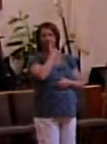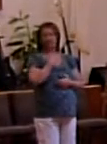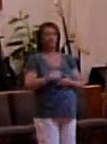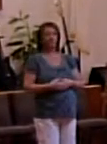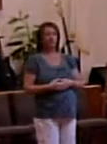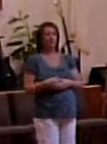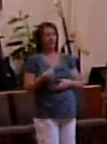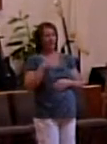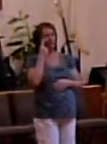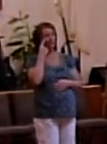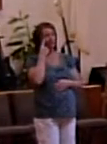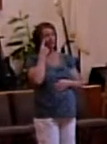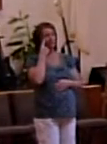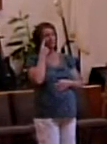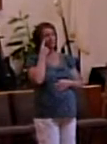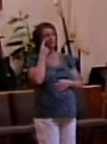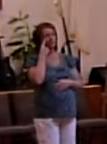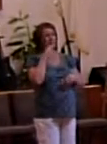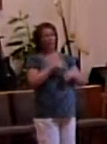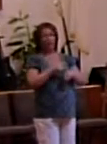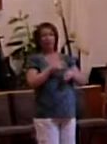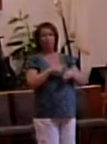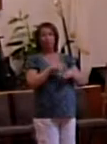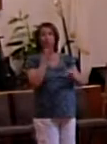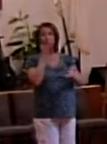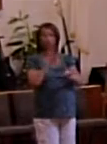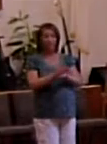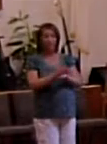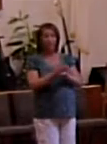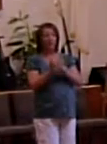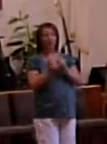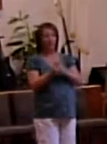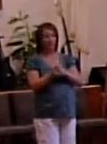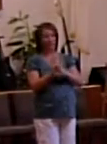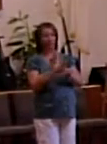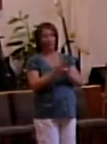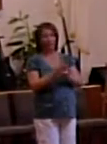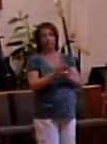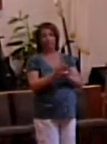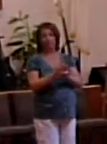I think it is time to stop running.